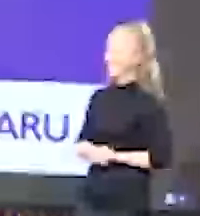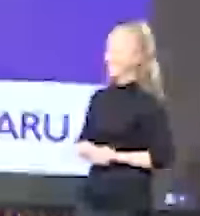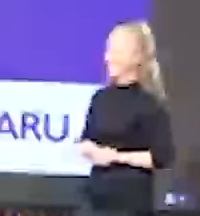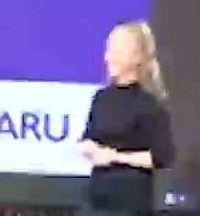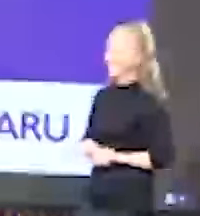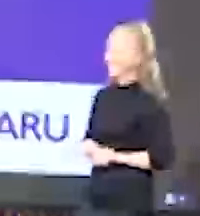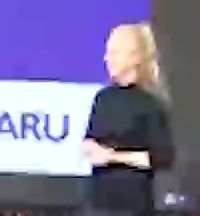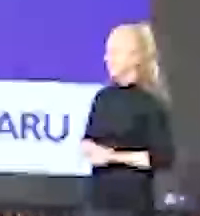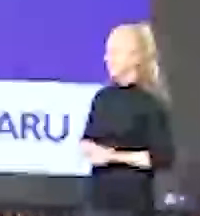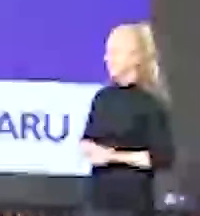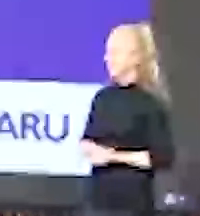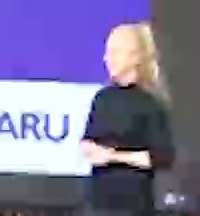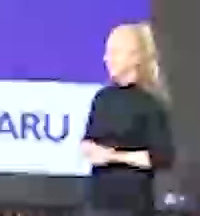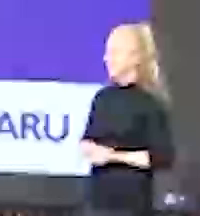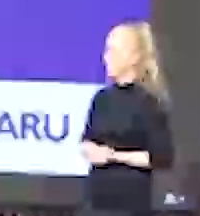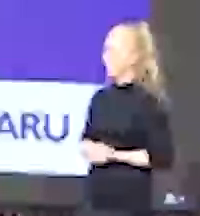But